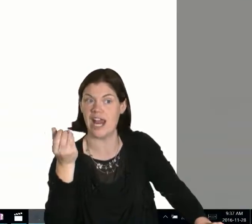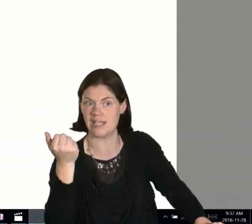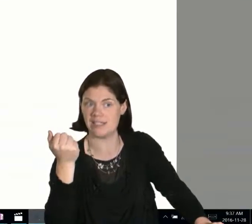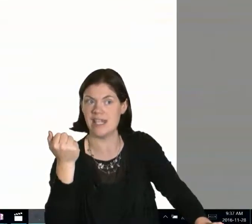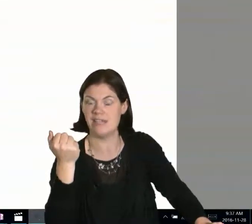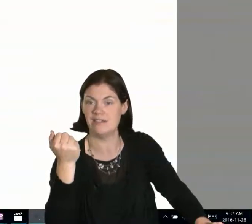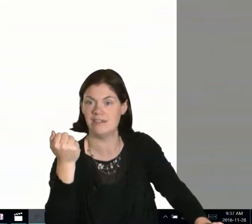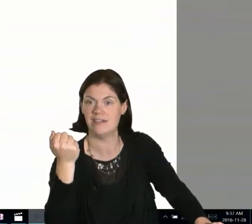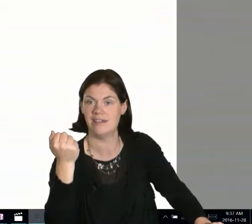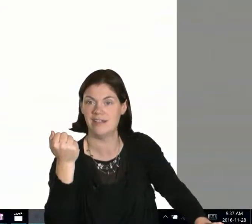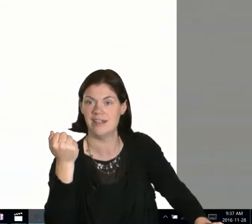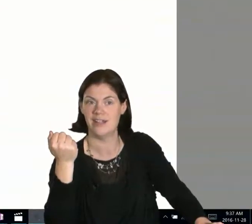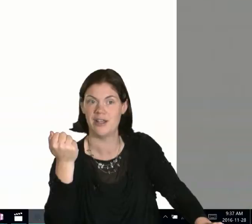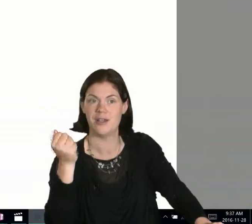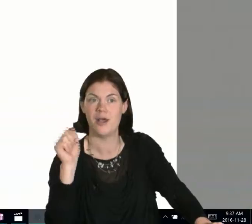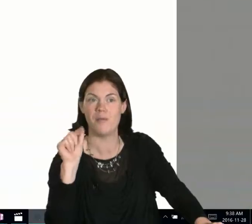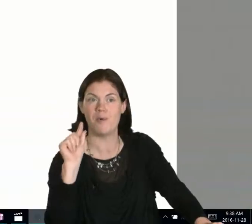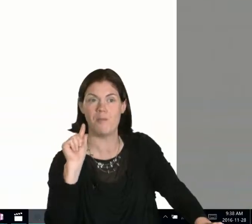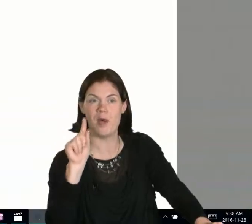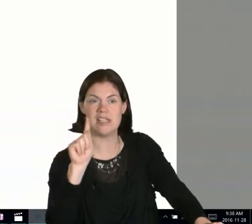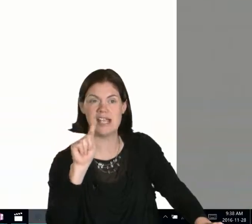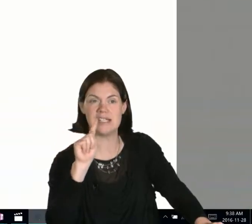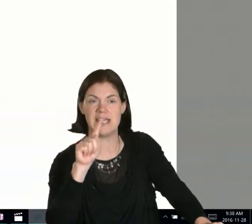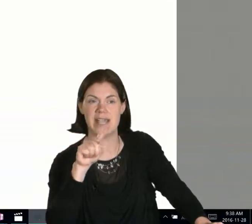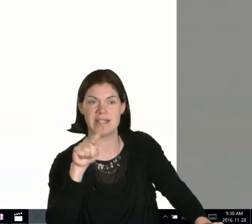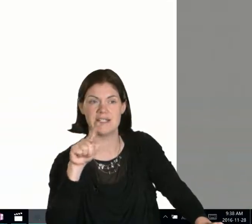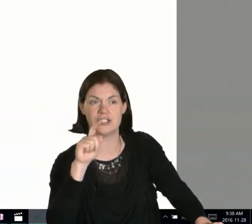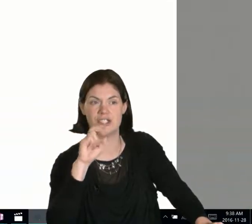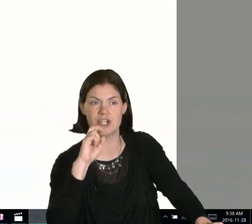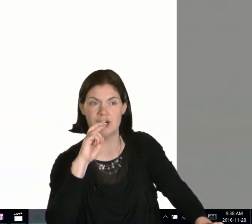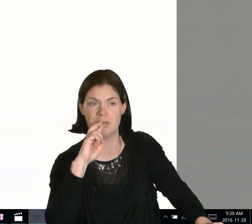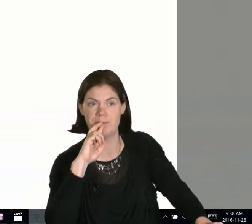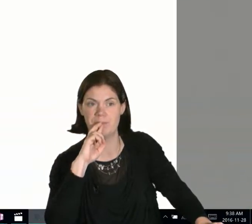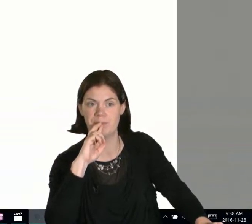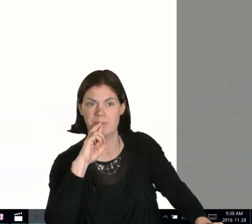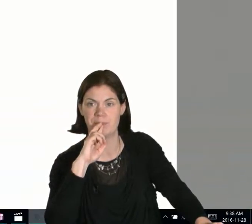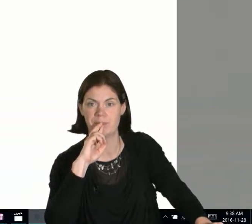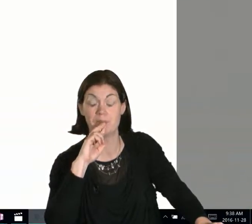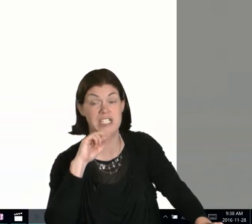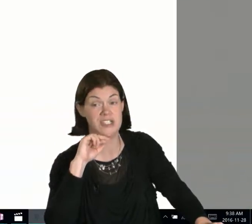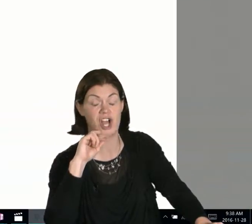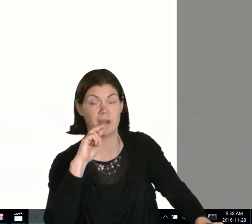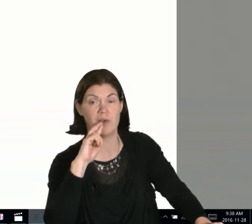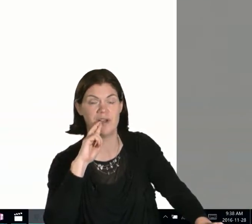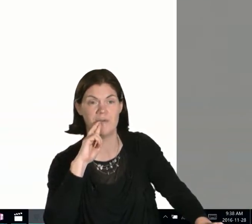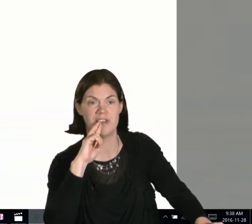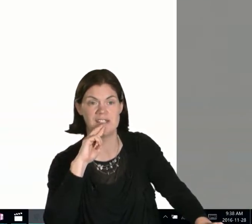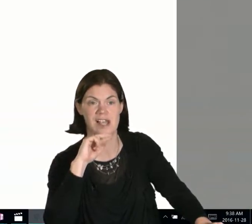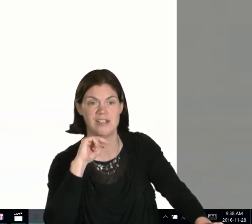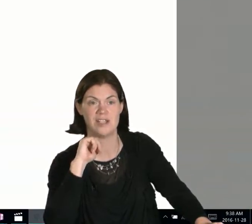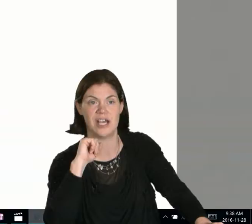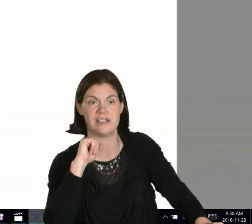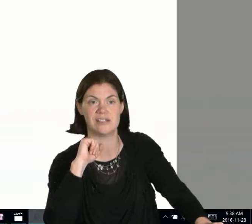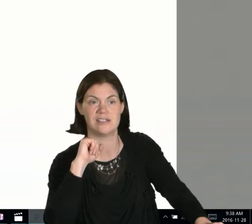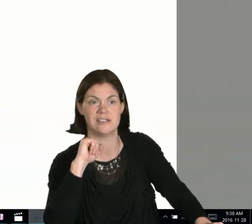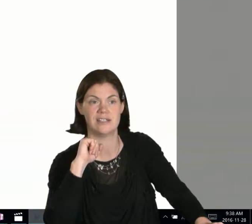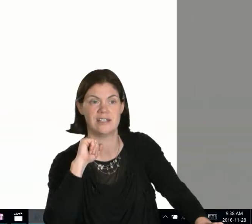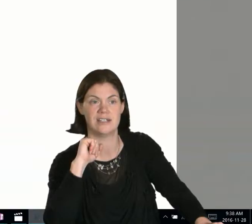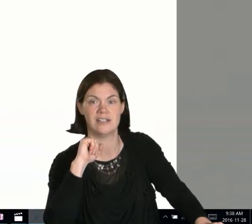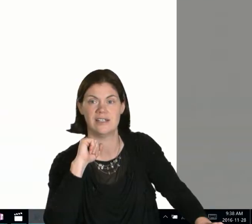very nicely. But what is that technical term? We did talk about it in one of the slides, you